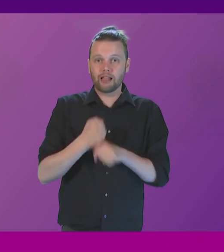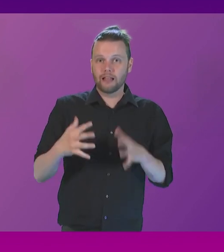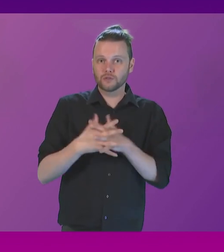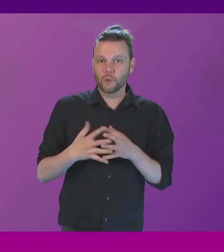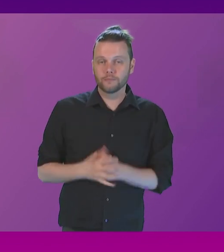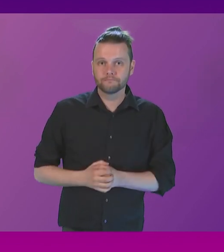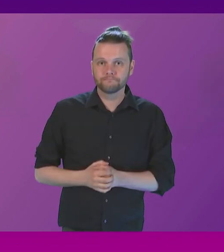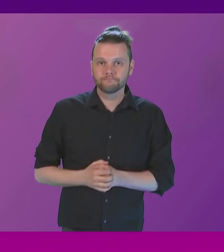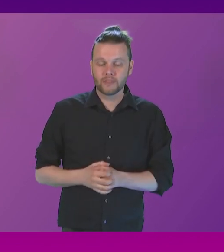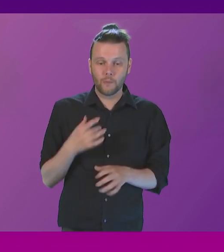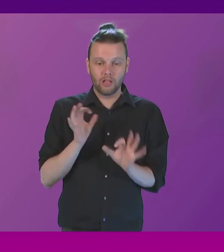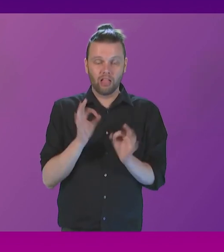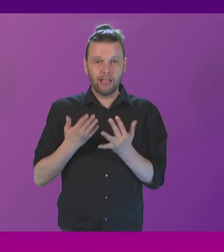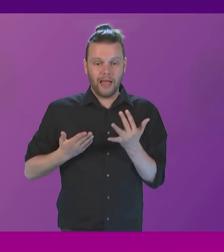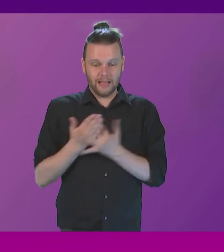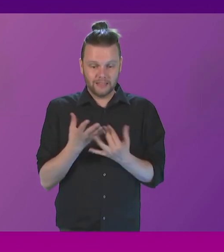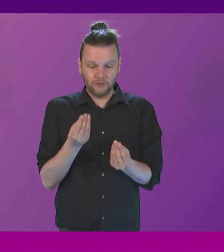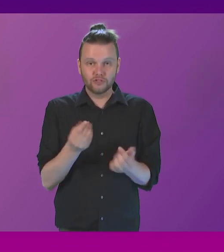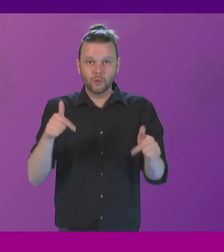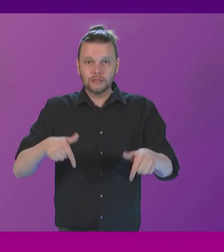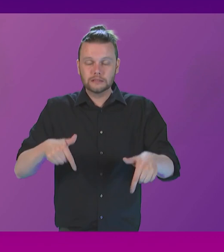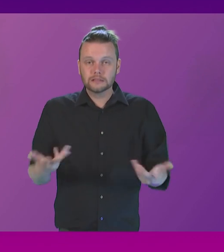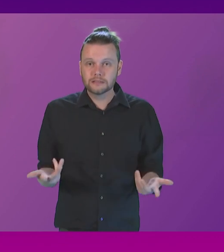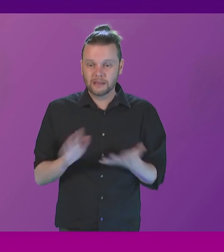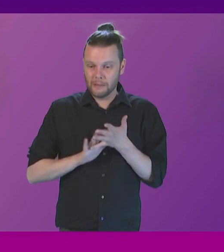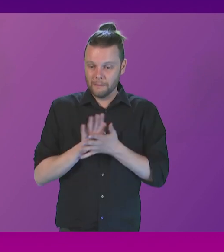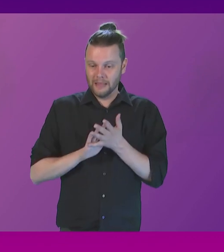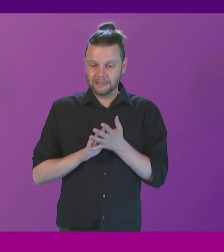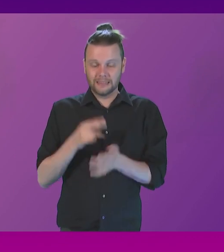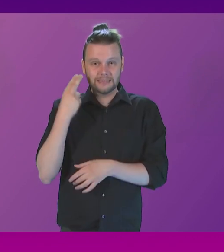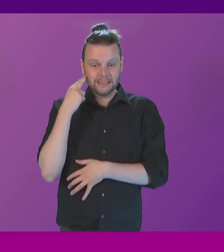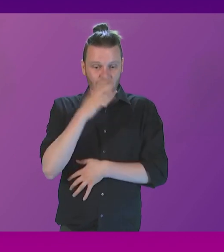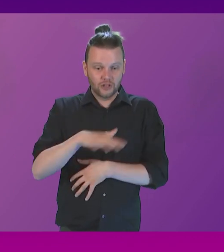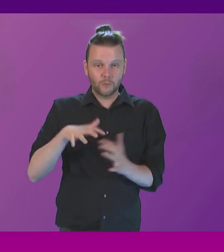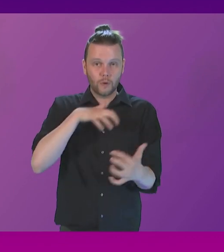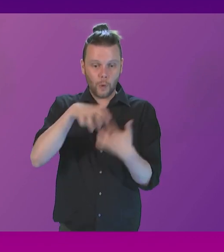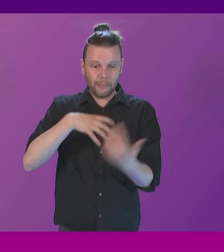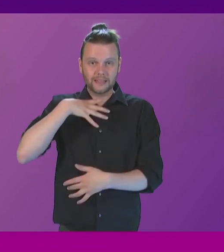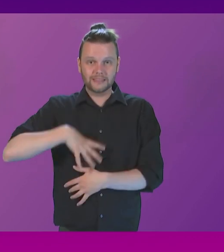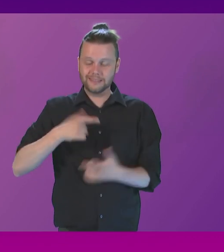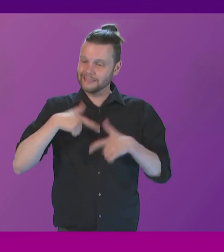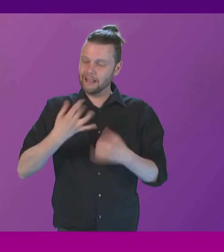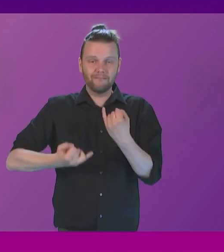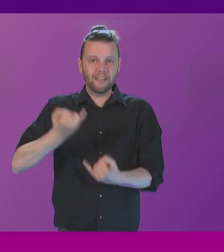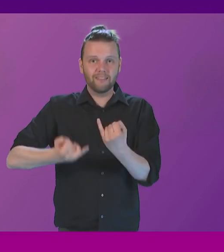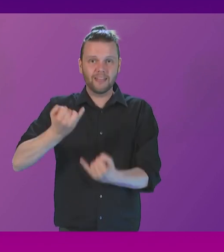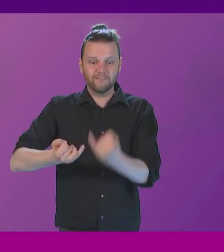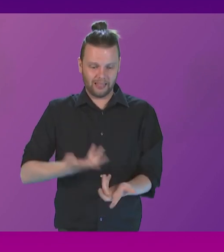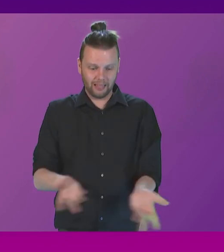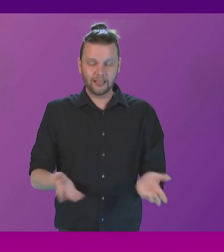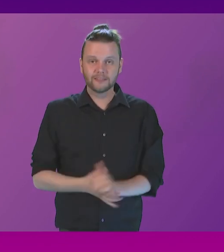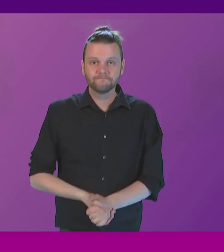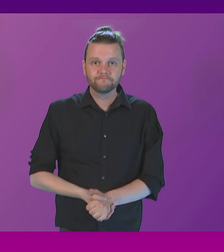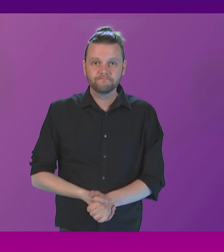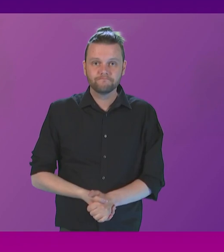without access to resources like this, then deaf children with complex needs are still being failed. Now, in